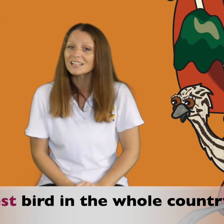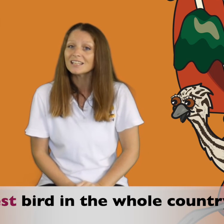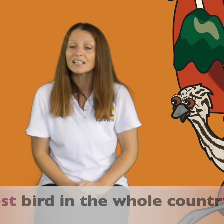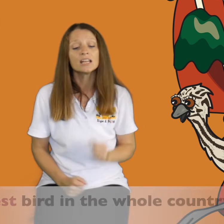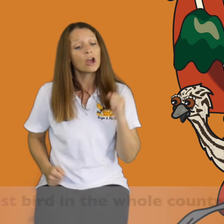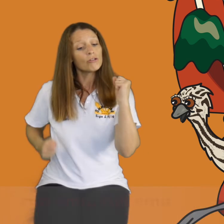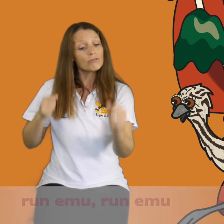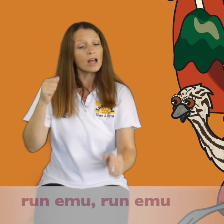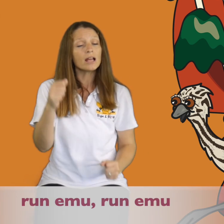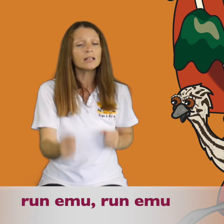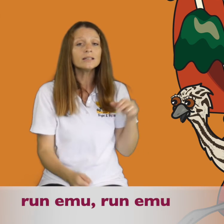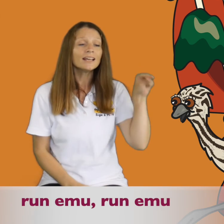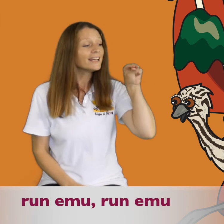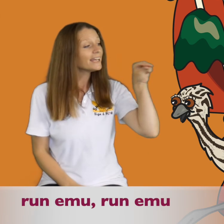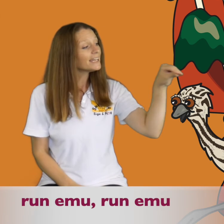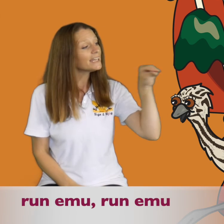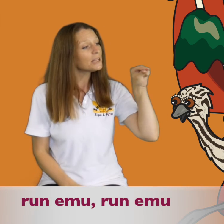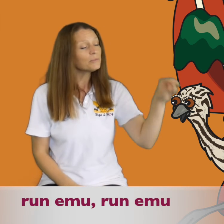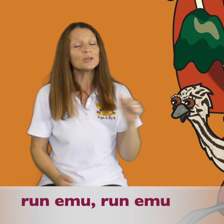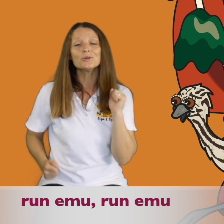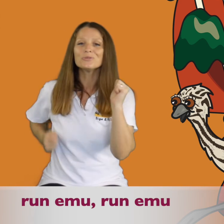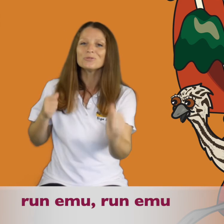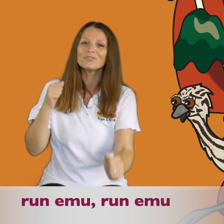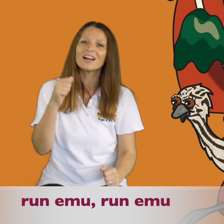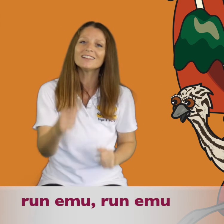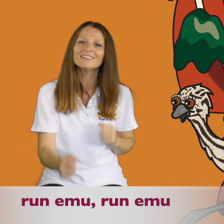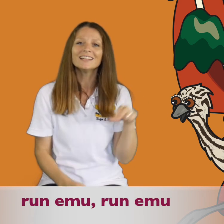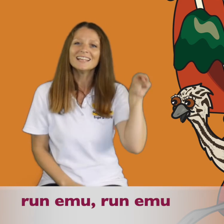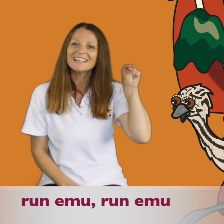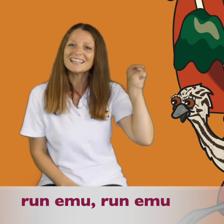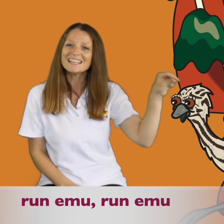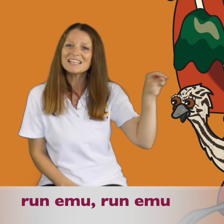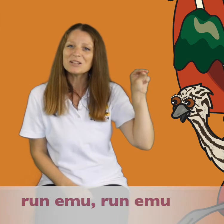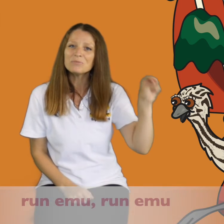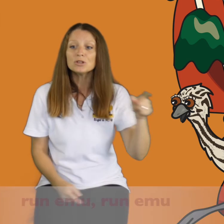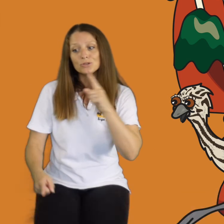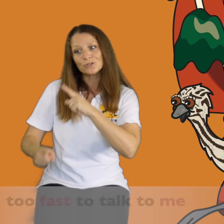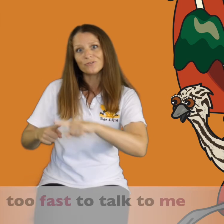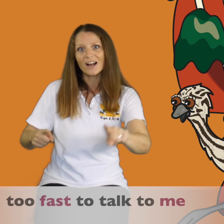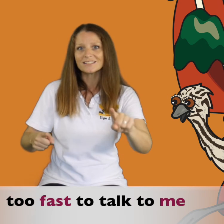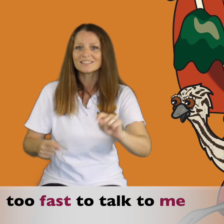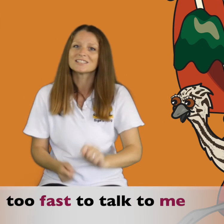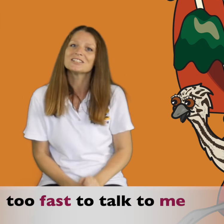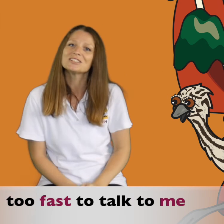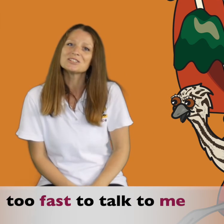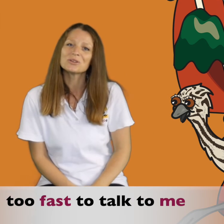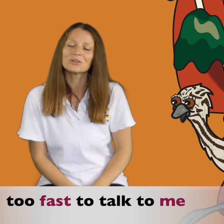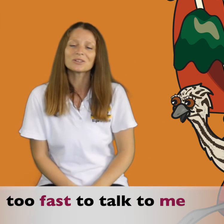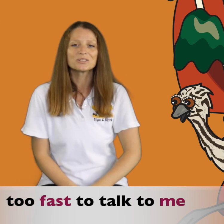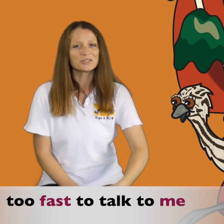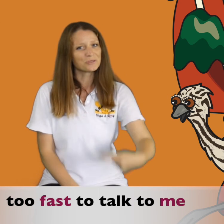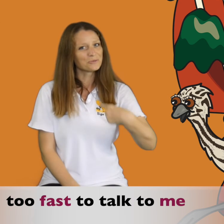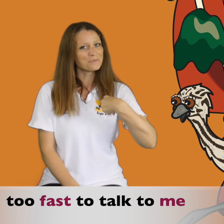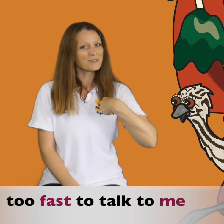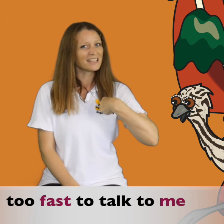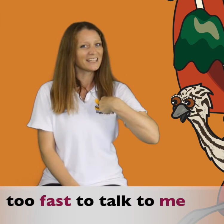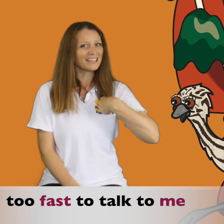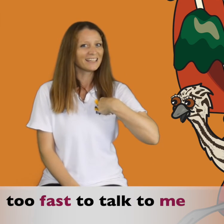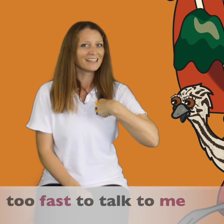country. Run, emu, run. Emu too fast to talk to me.